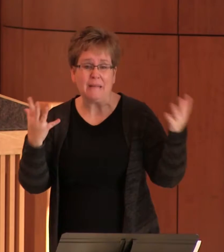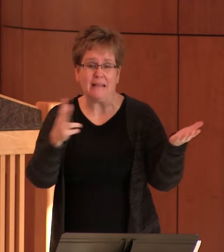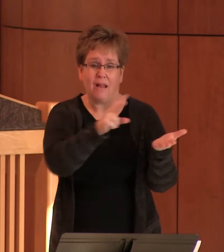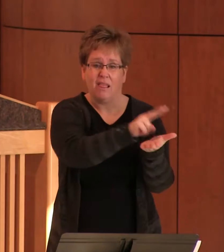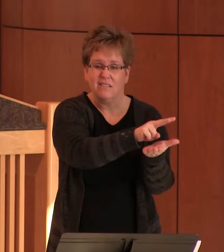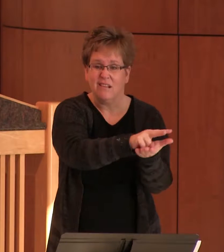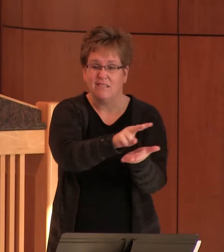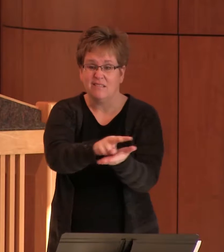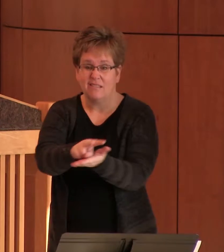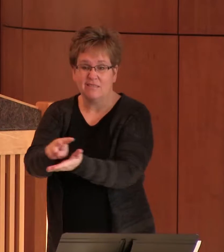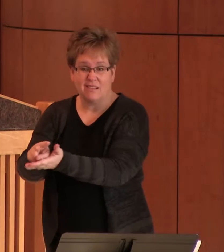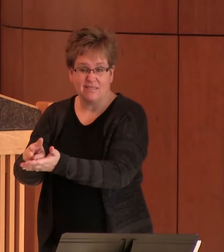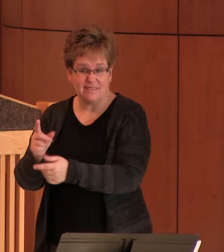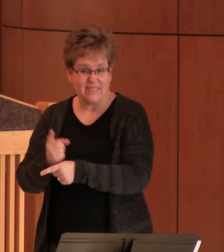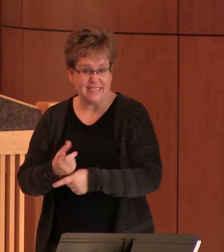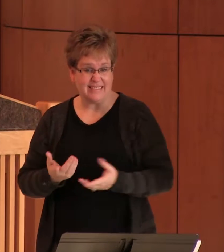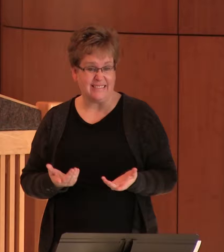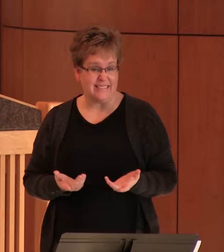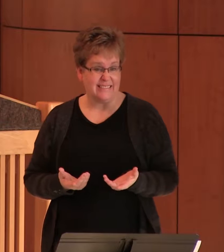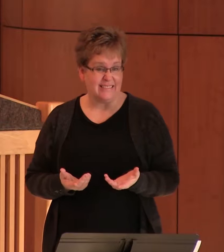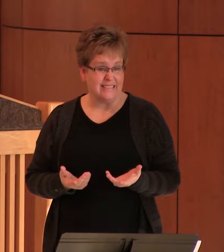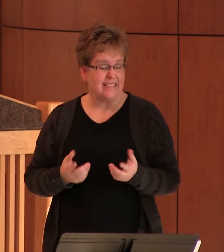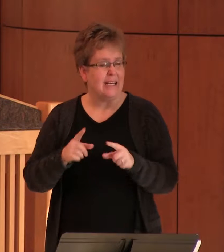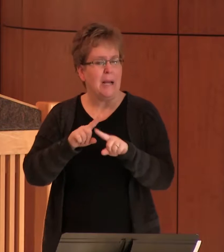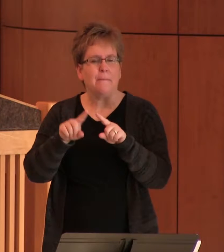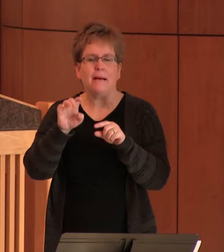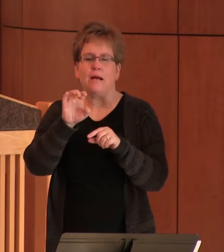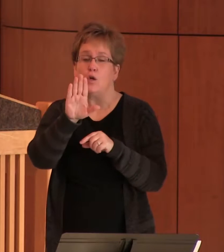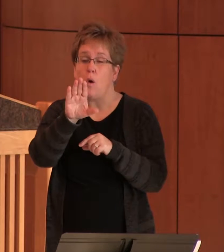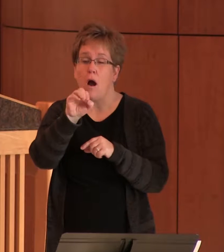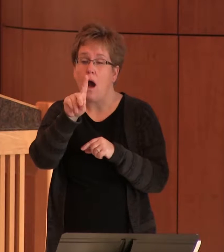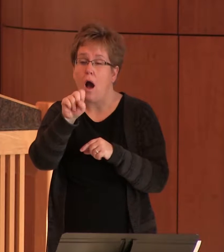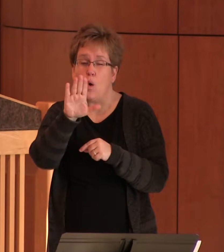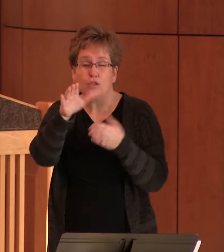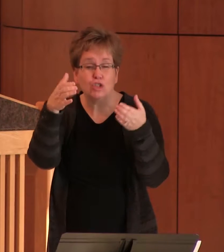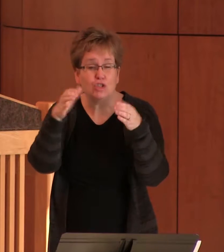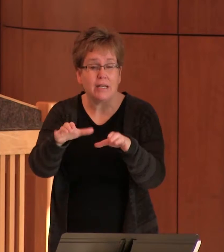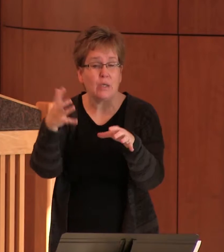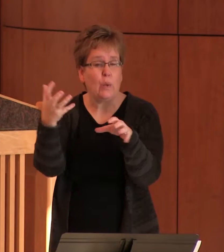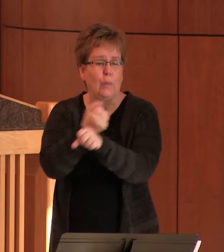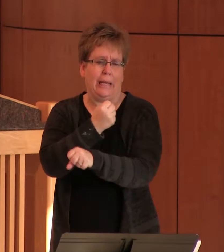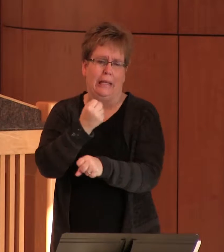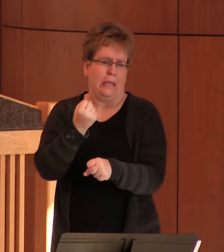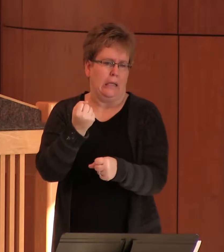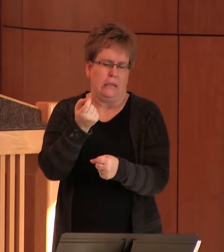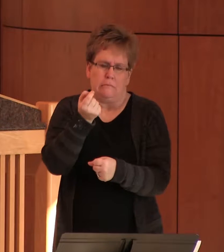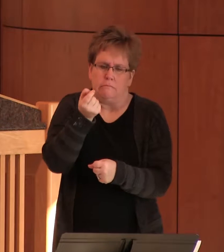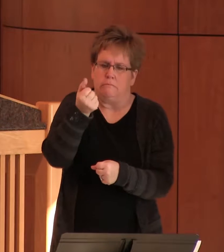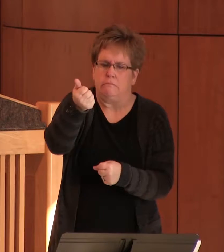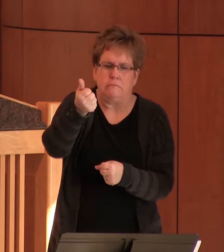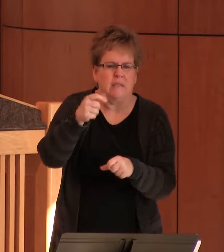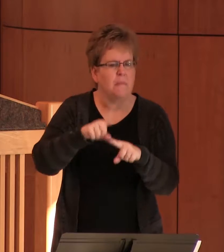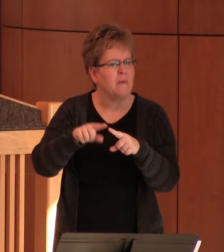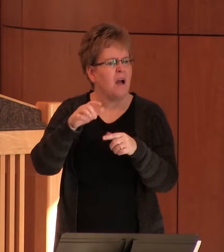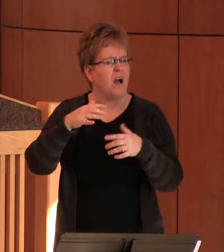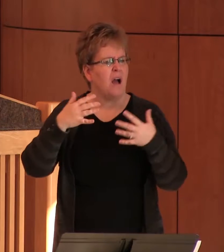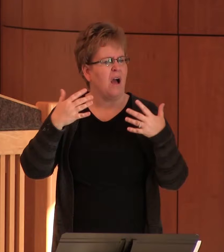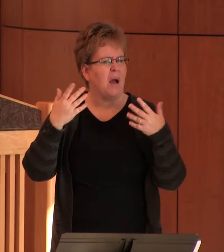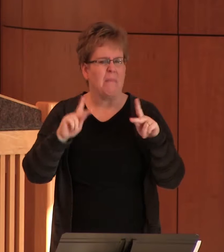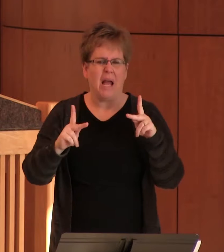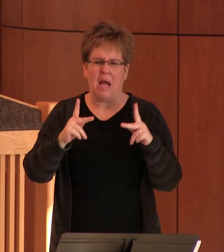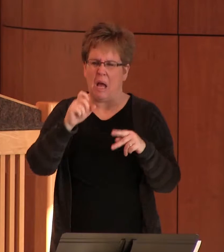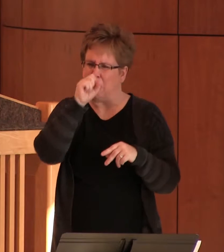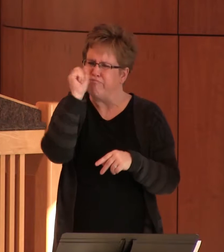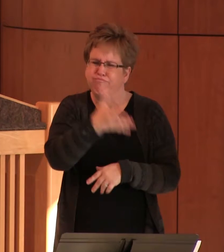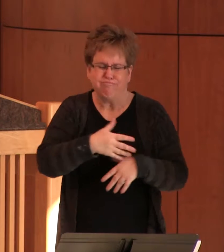losers. But even with such slim odds, it's unbelievable those who go out and try, who risk